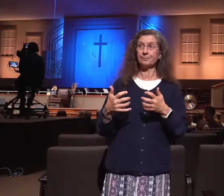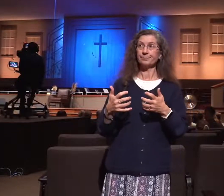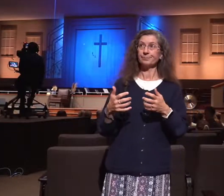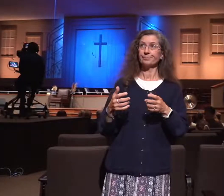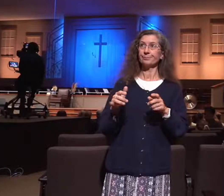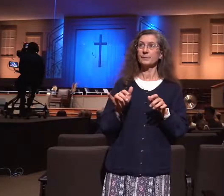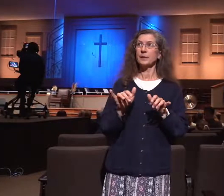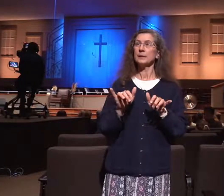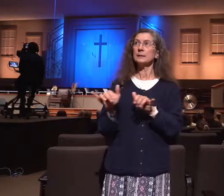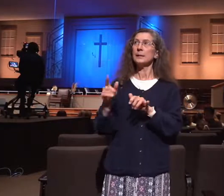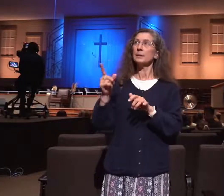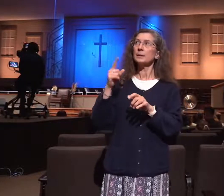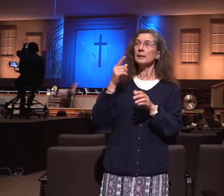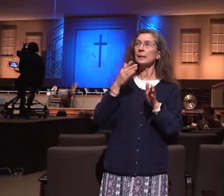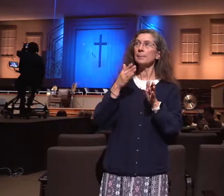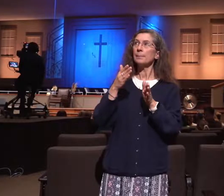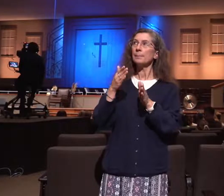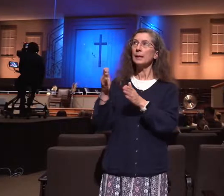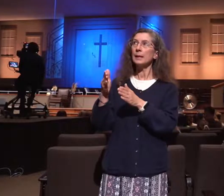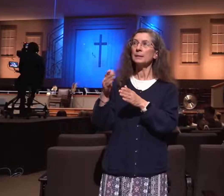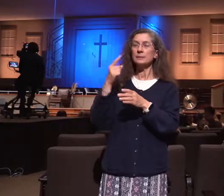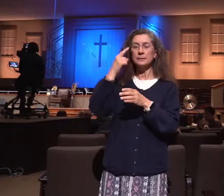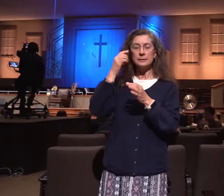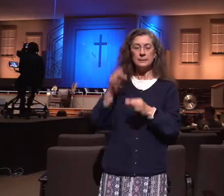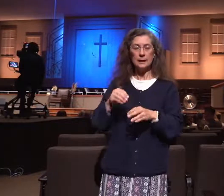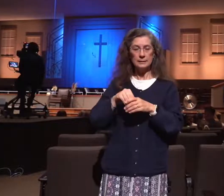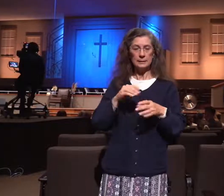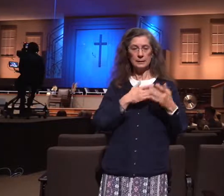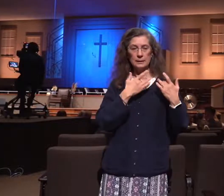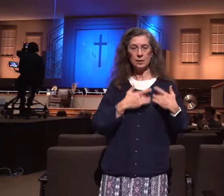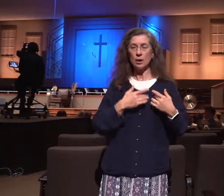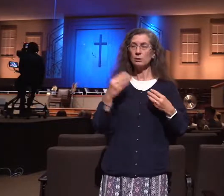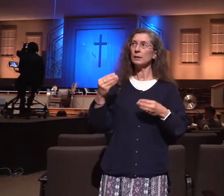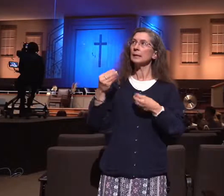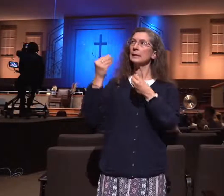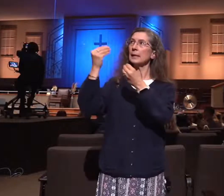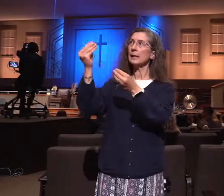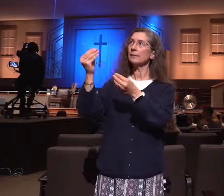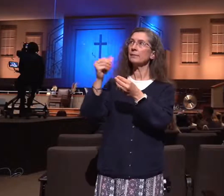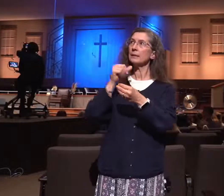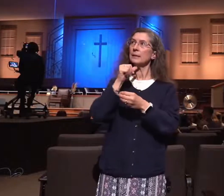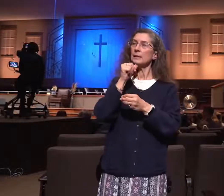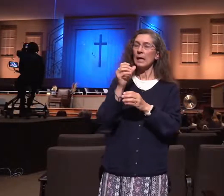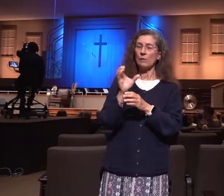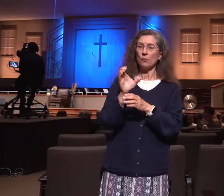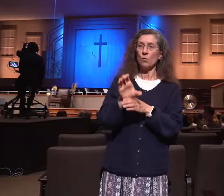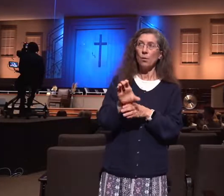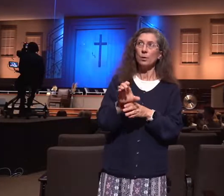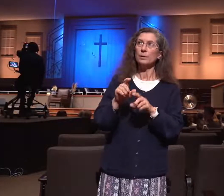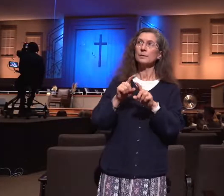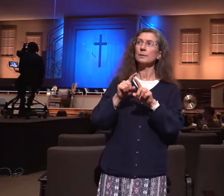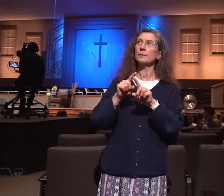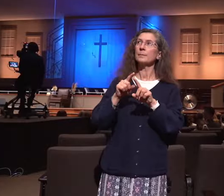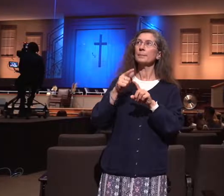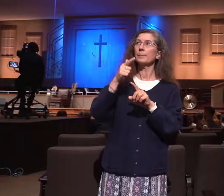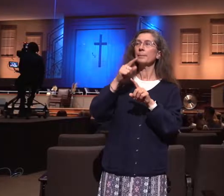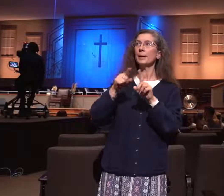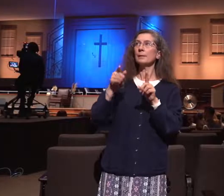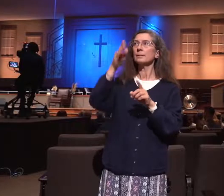heart, so let him give. Not grudgingly or of necessity, for God loveth a cheerful